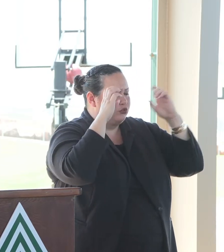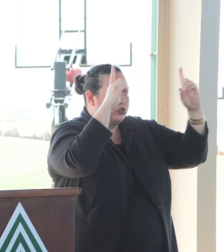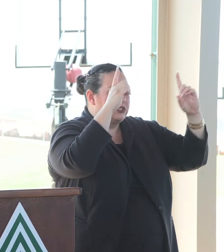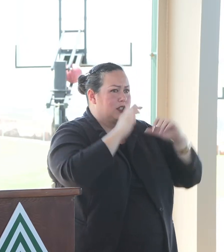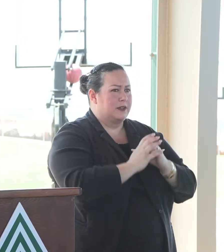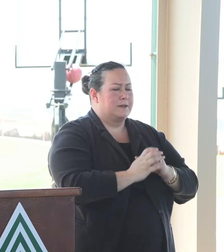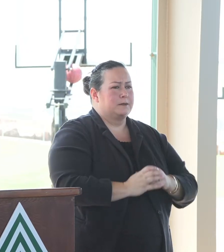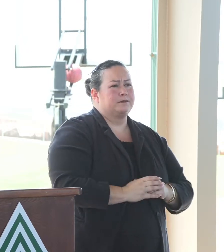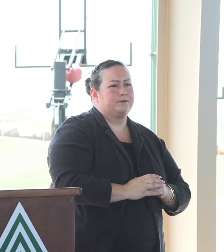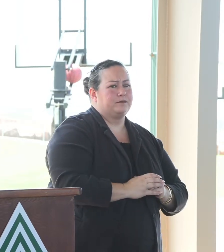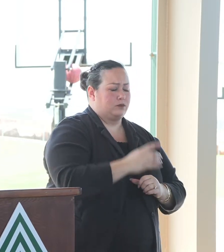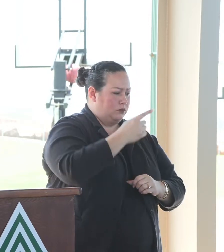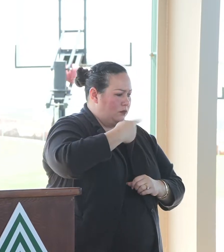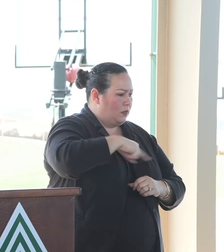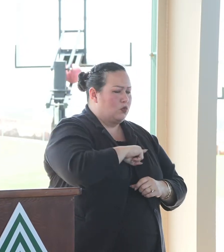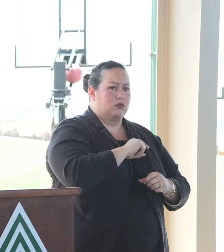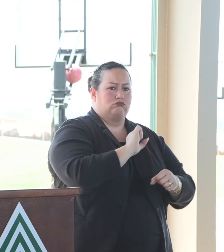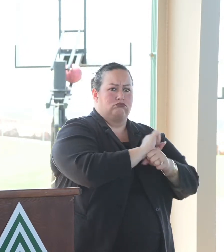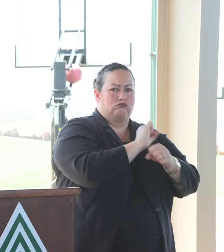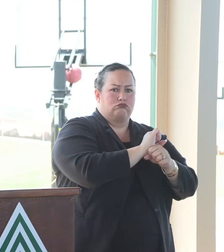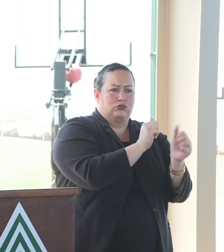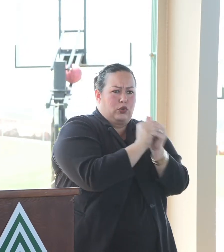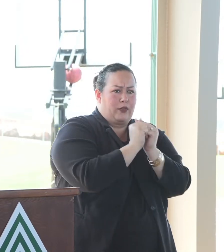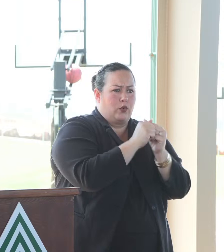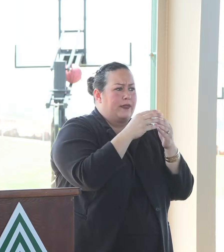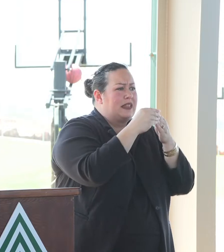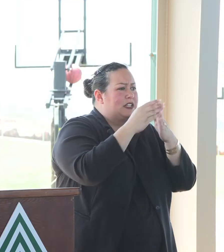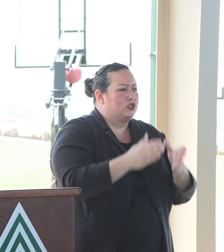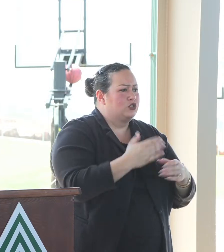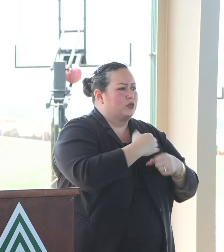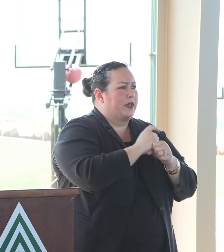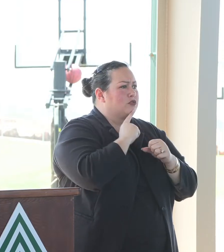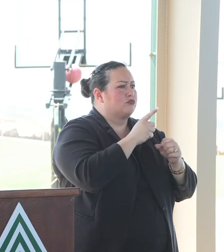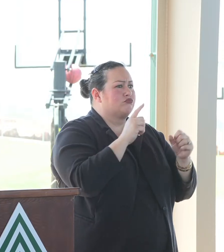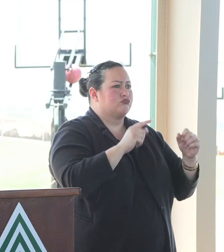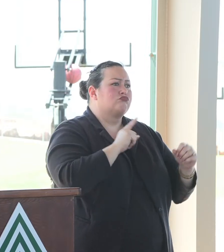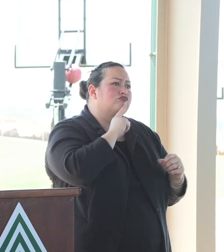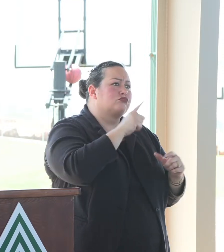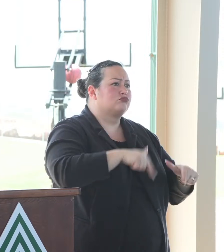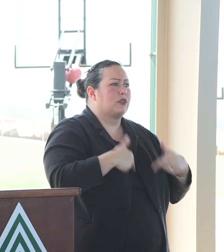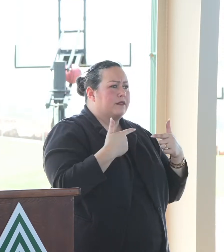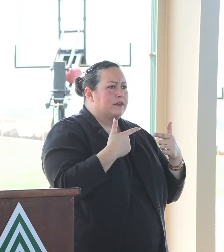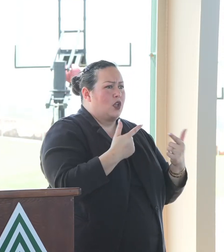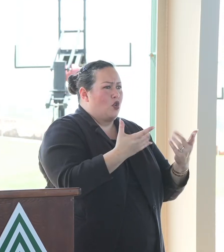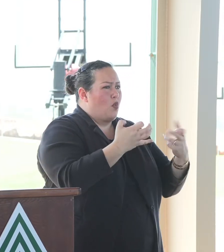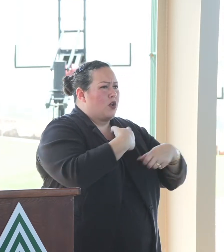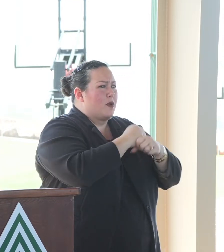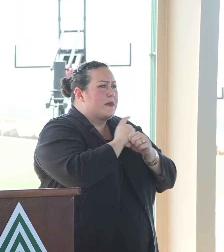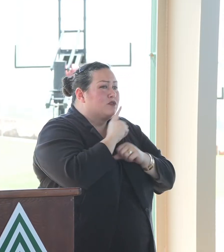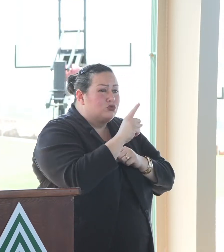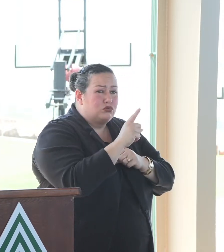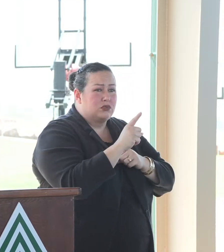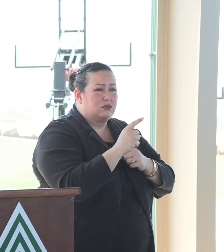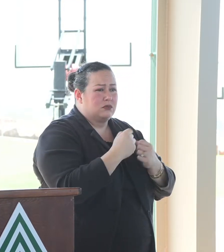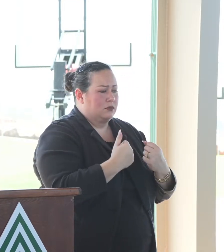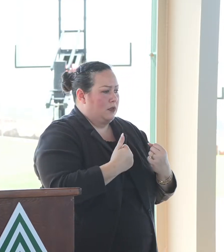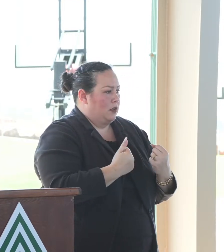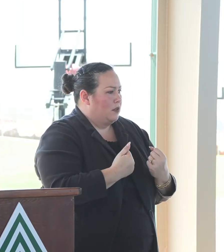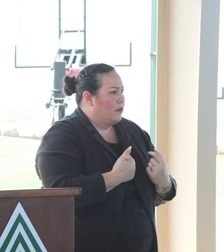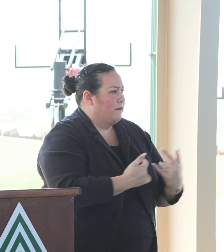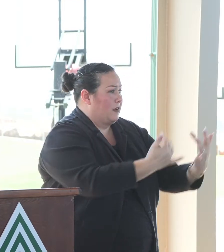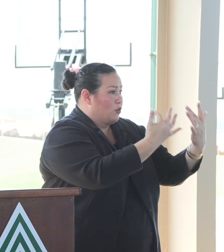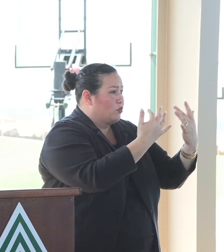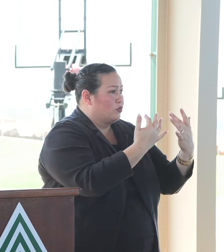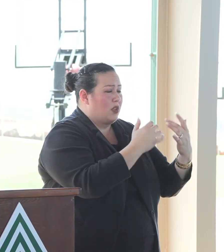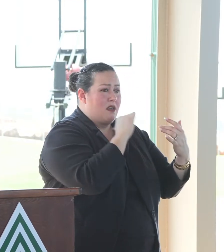make this initiative a reality. Here on Maui, our goal was to ensure the wildfires did not deprive children of a quality